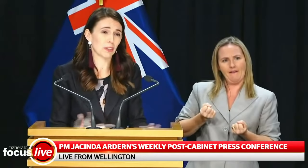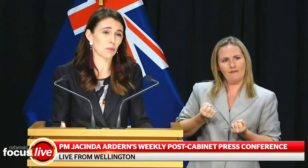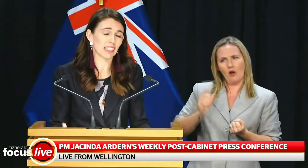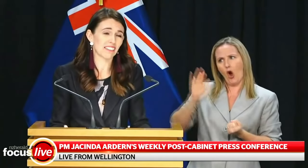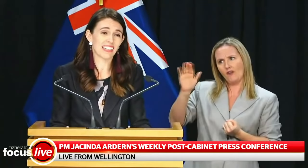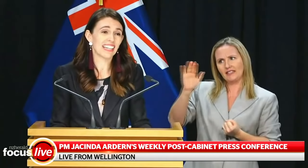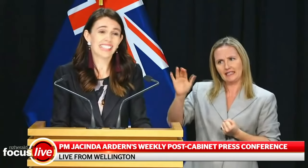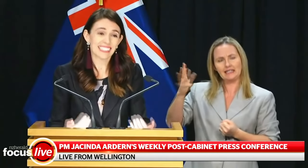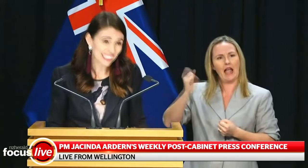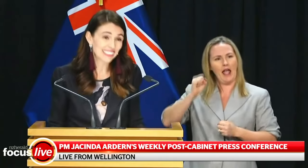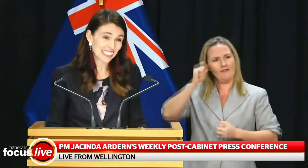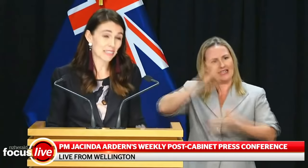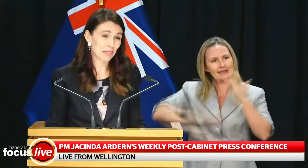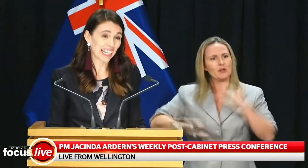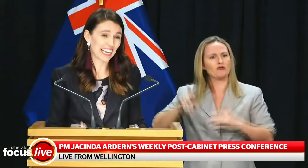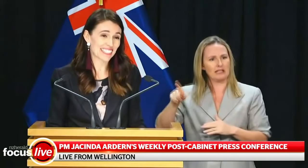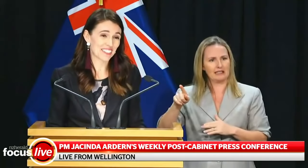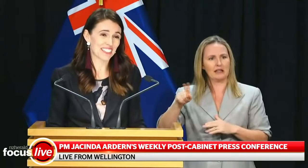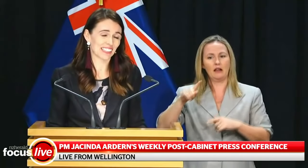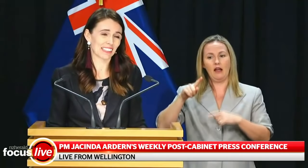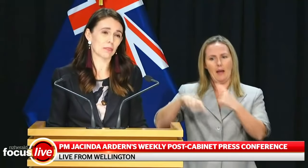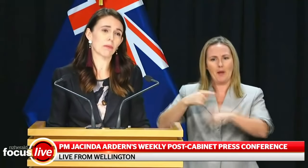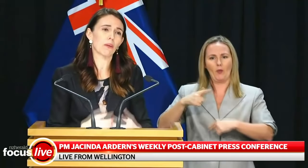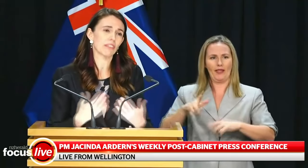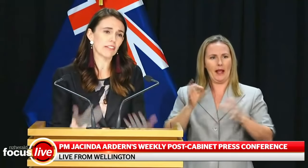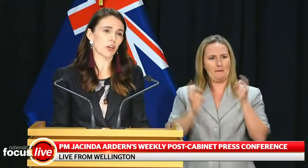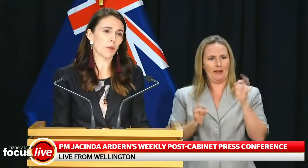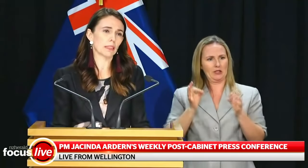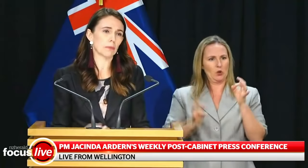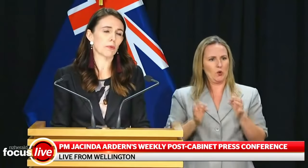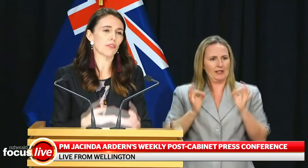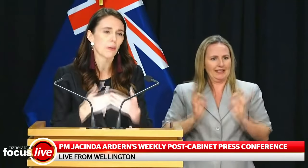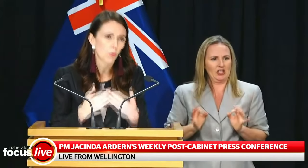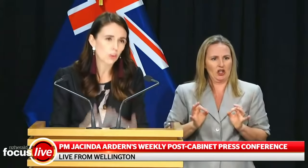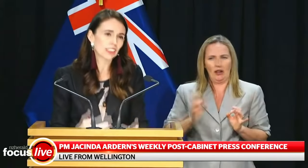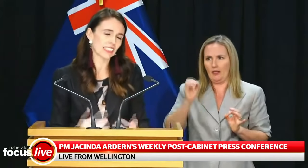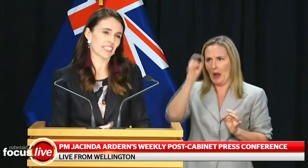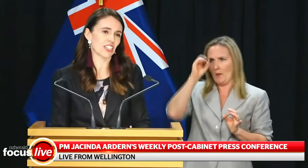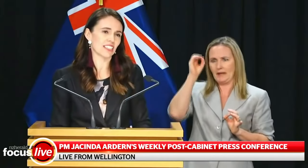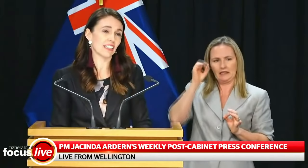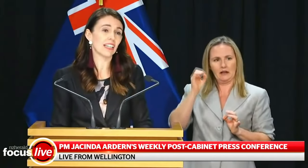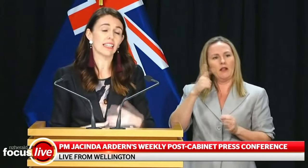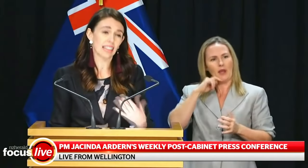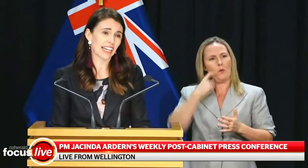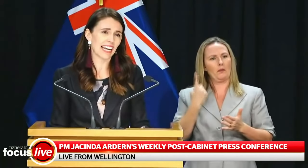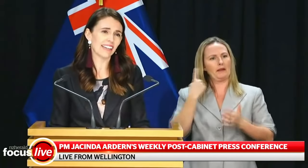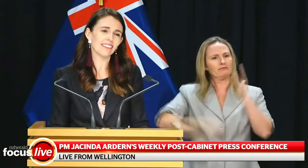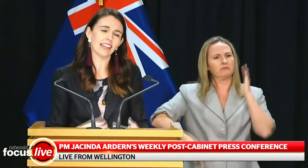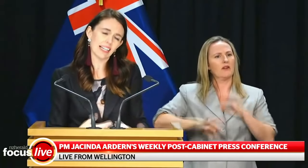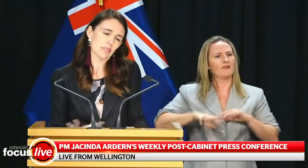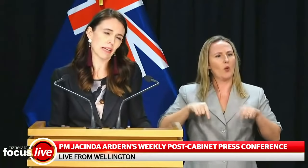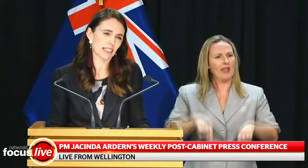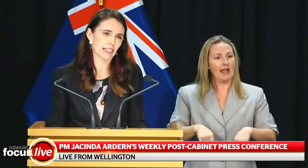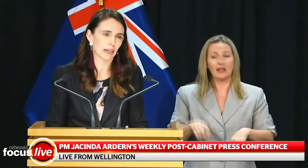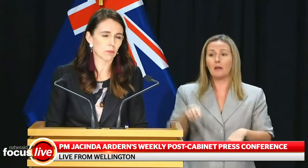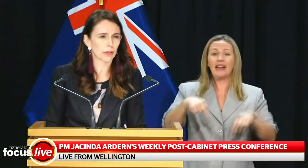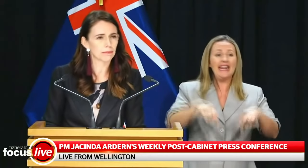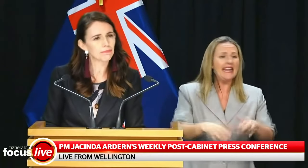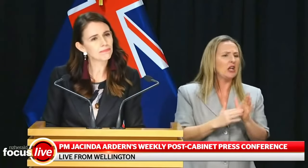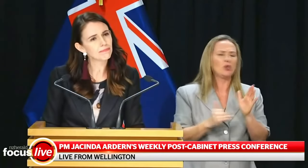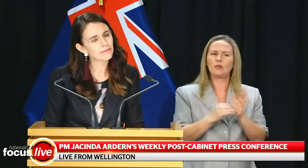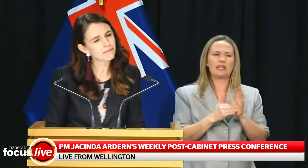of political belief. That doesn't tend to be the case in New Zealand, but we've left open to people if they wanted to suggest it, they can. It hasn't been our